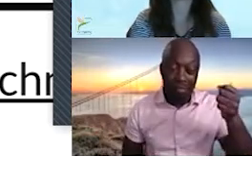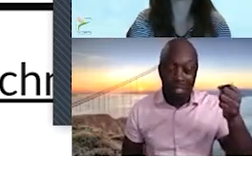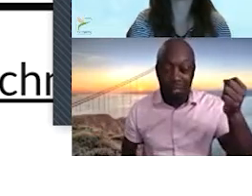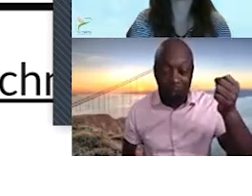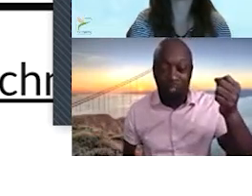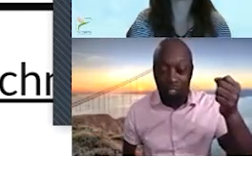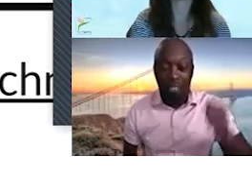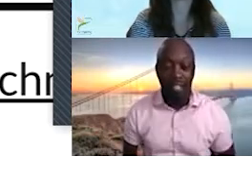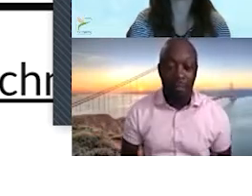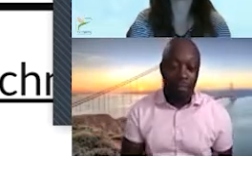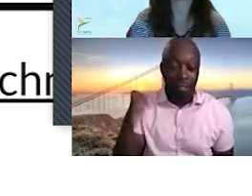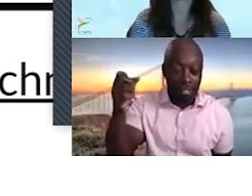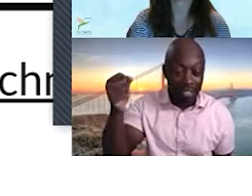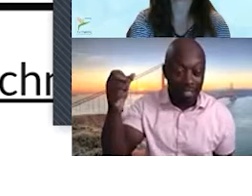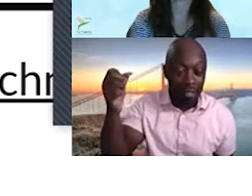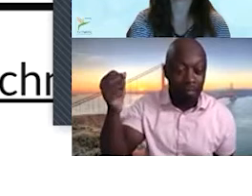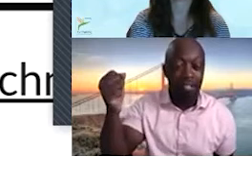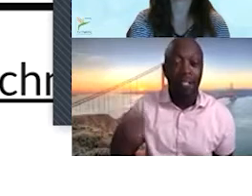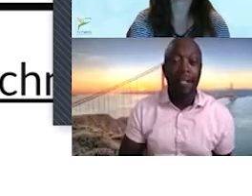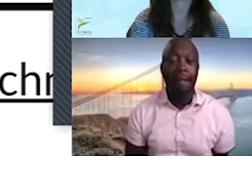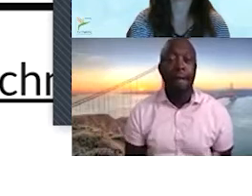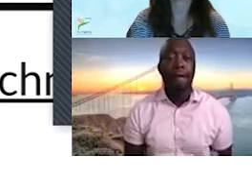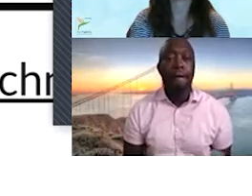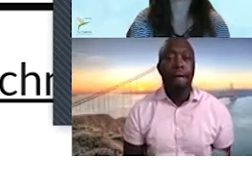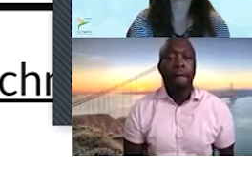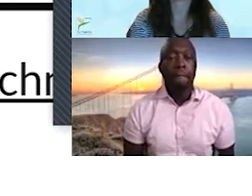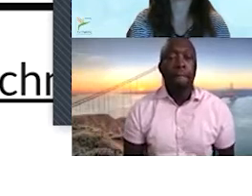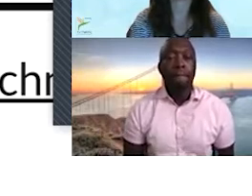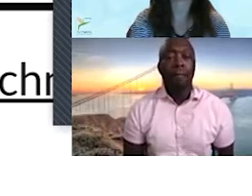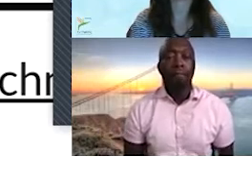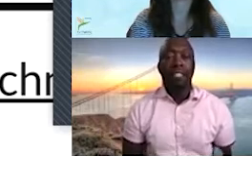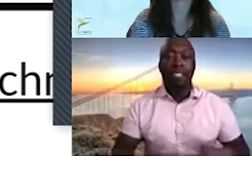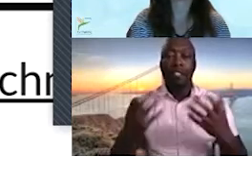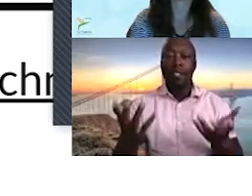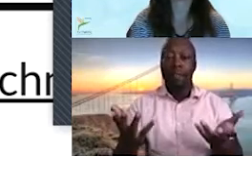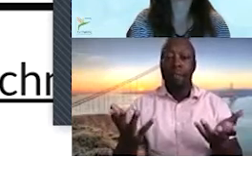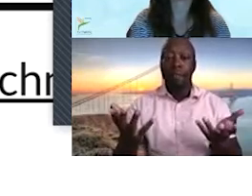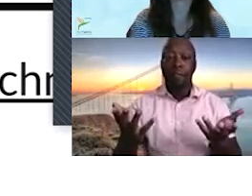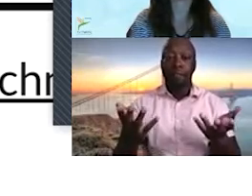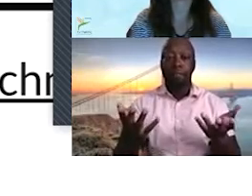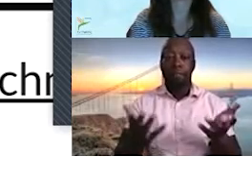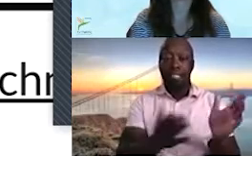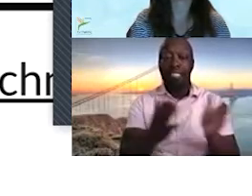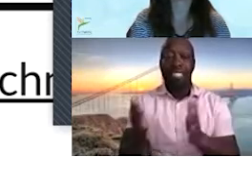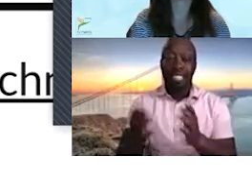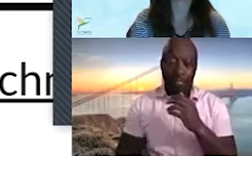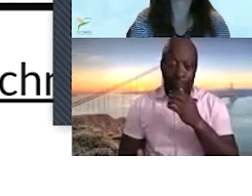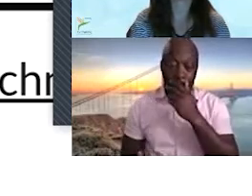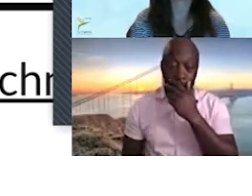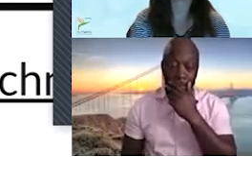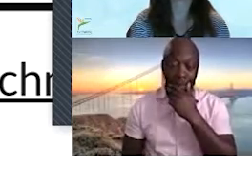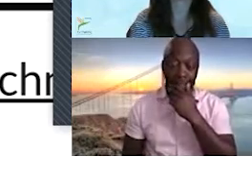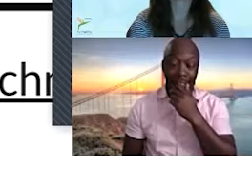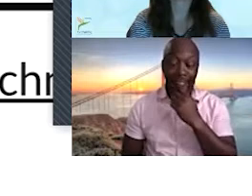MILK, but a lot of people know this for MILK. But let's say you're ready for the next